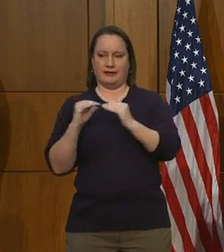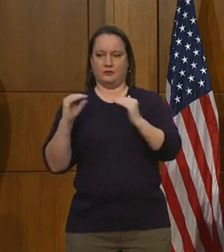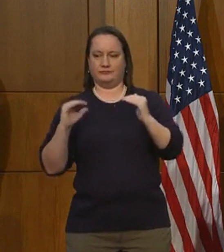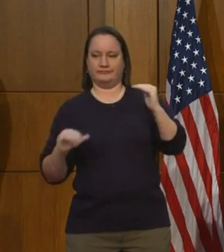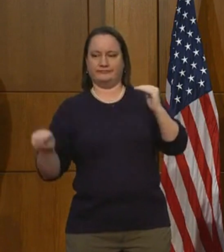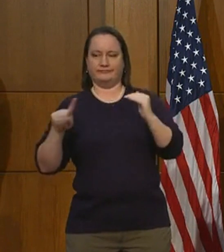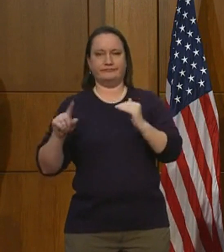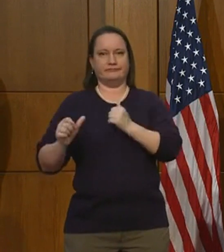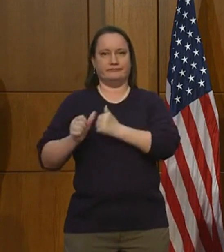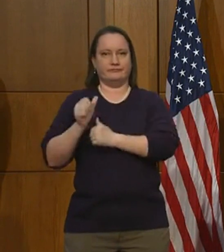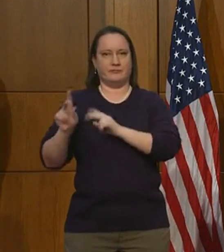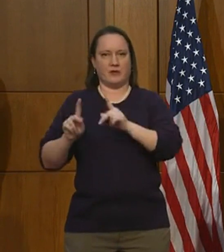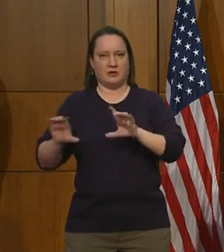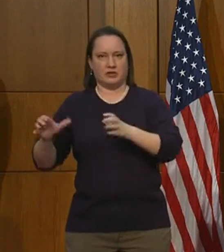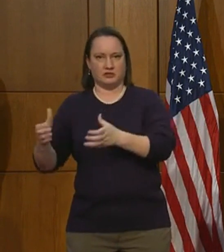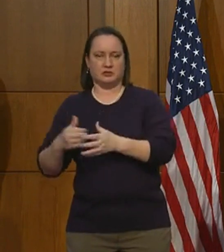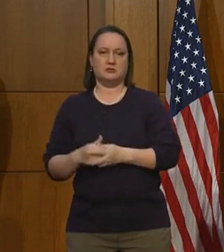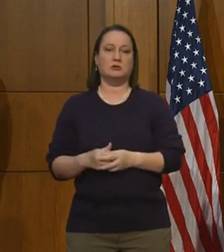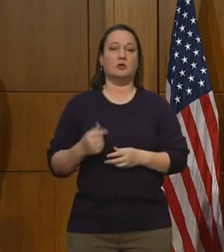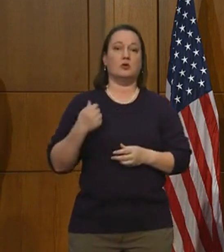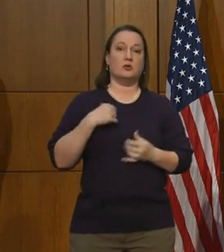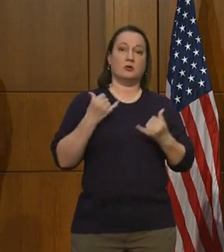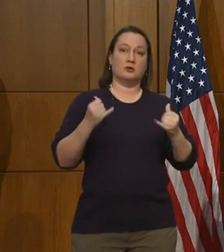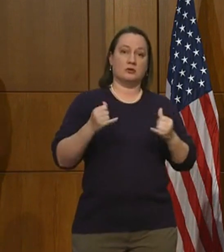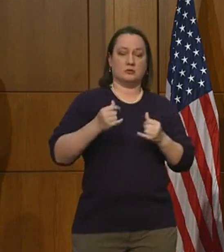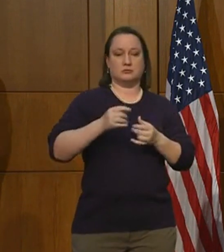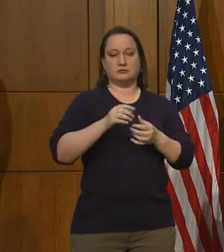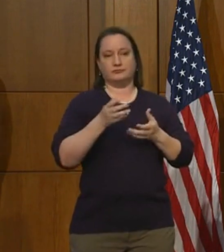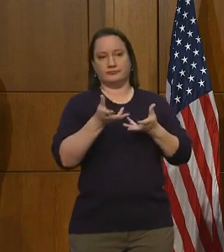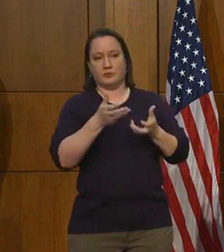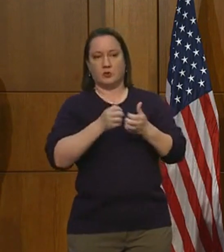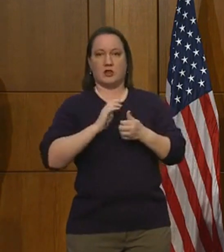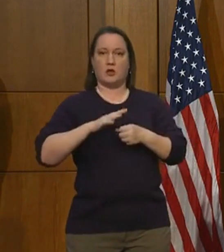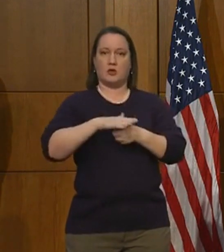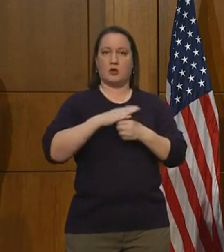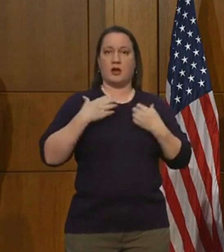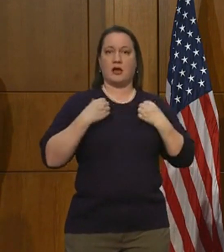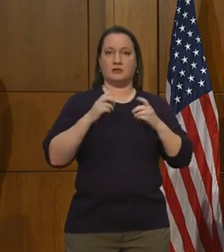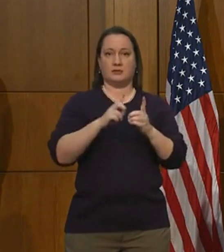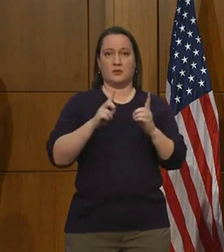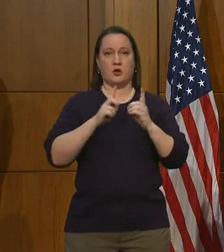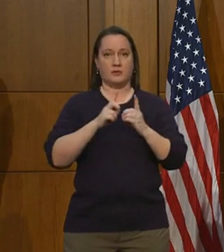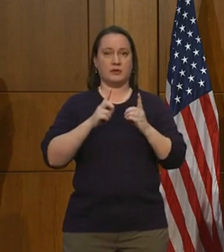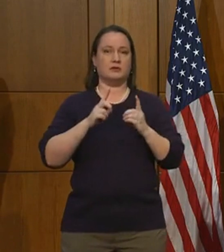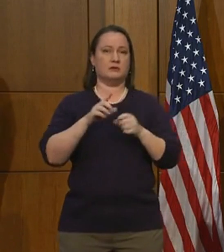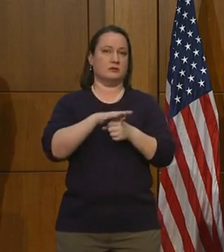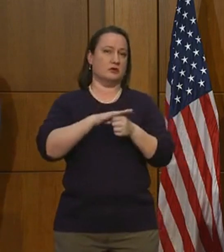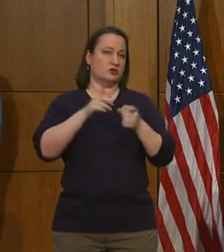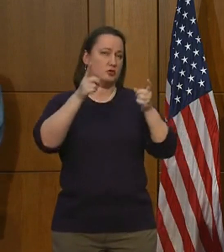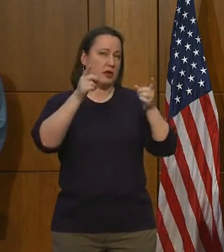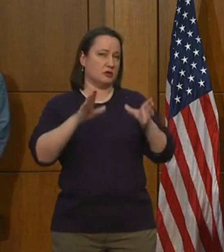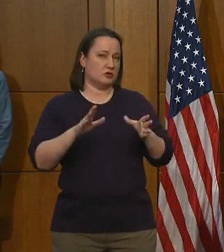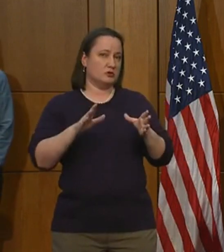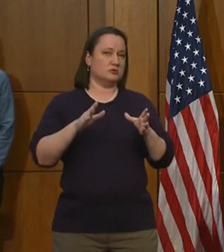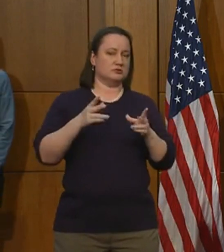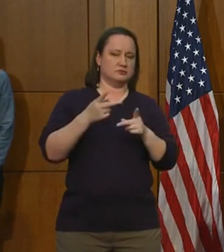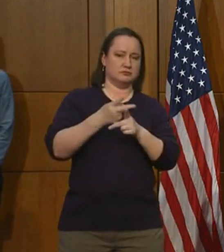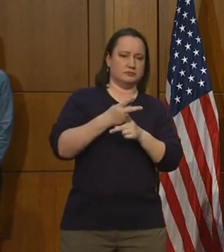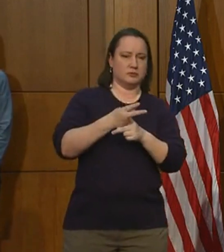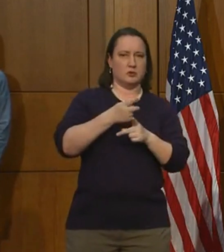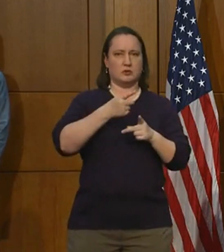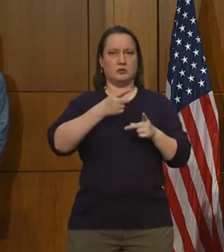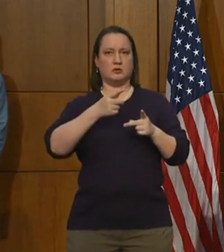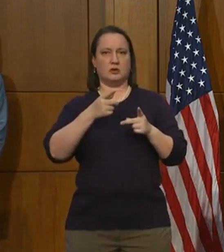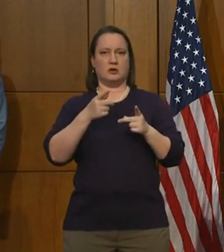tracers. We are in conversation with our local health department district directors to determine and